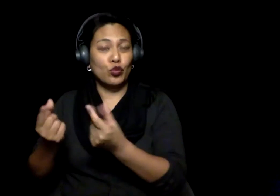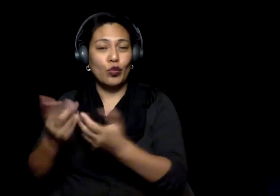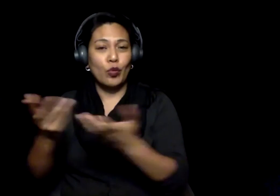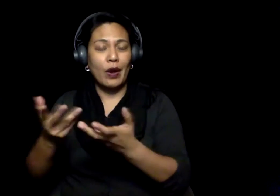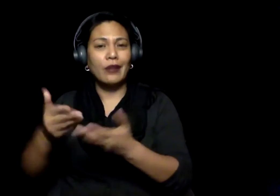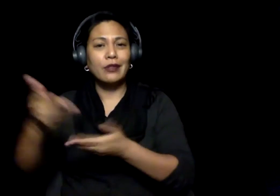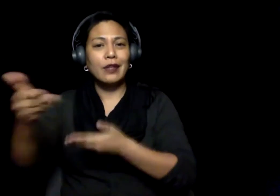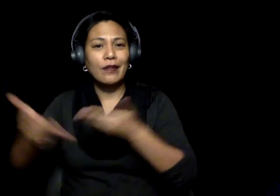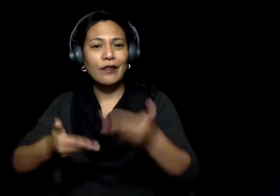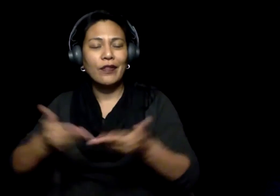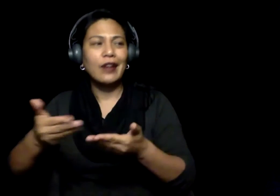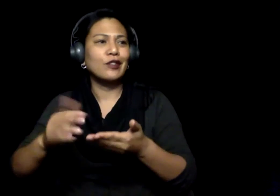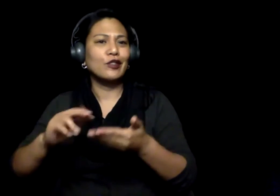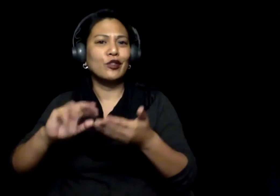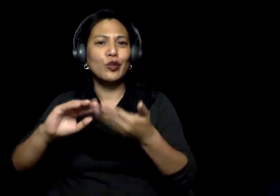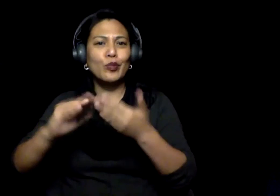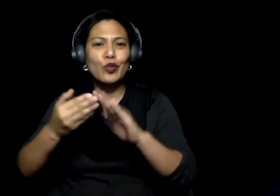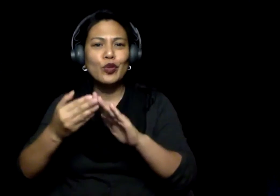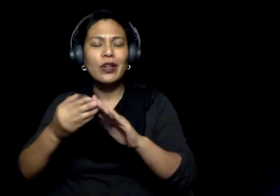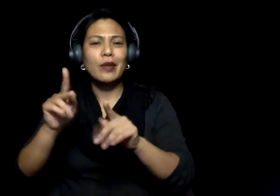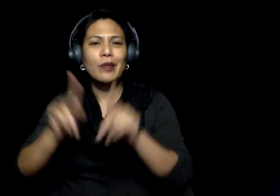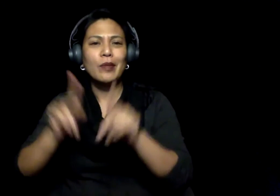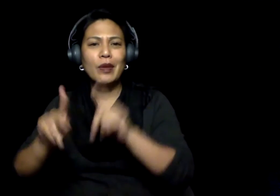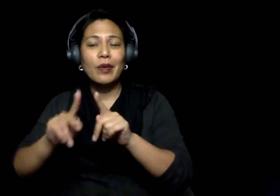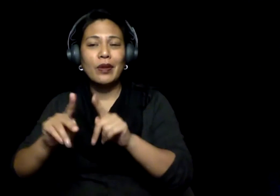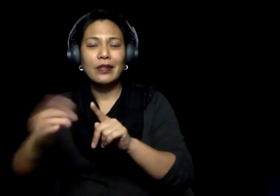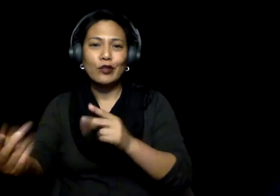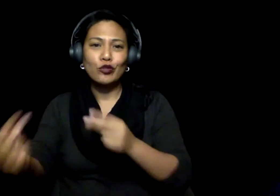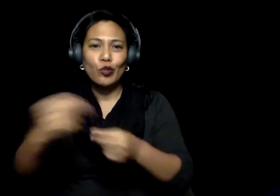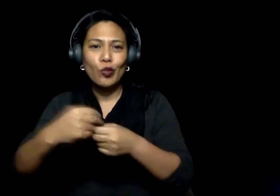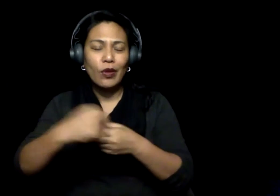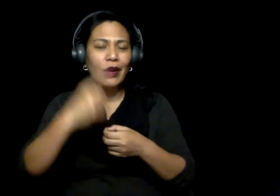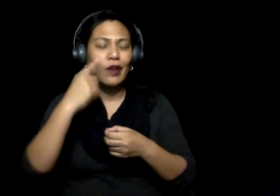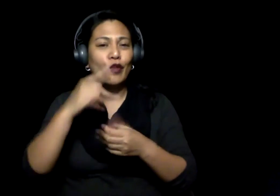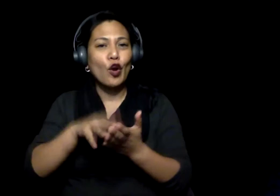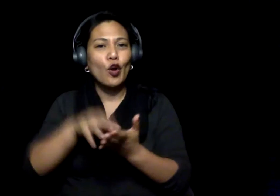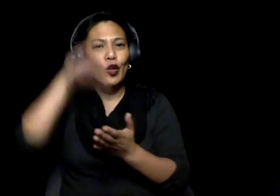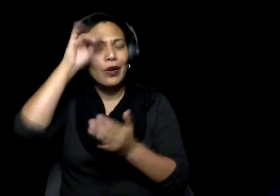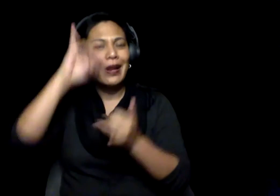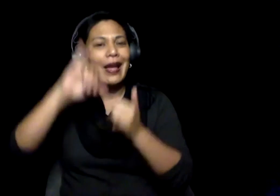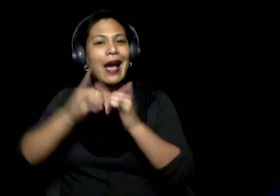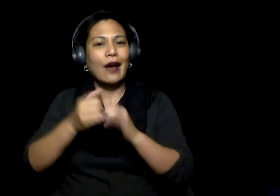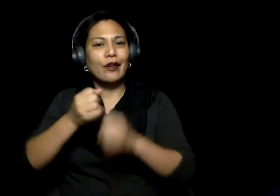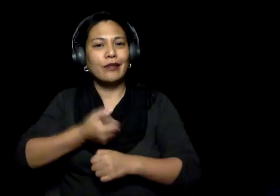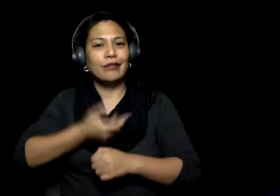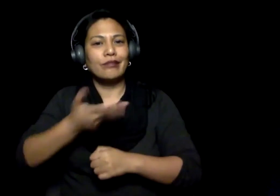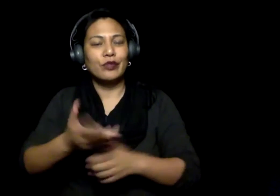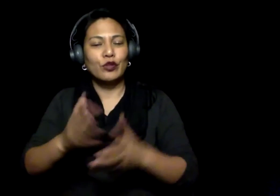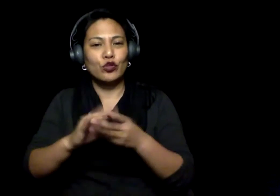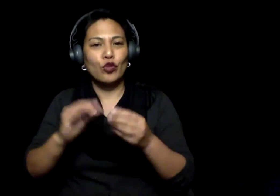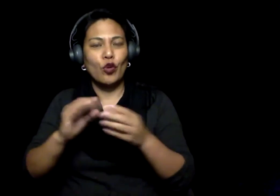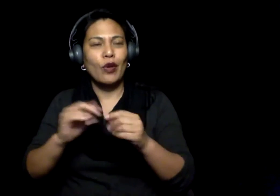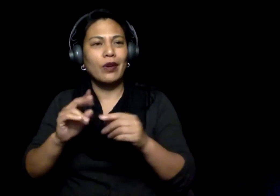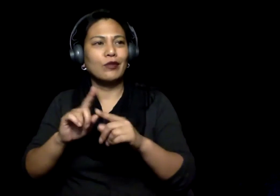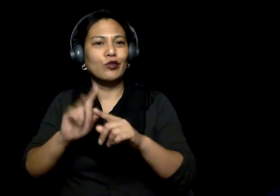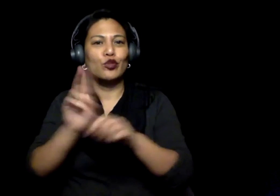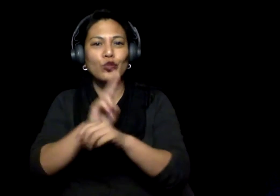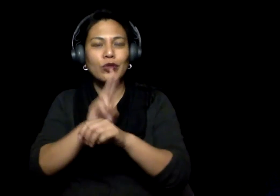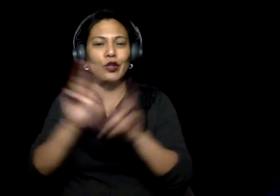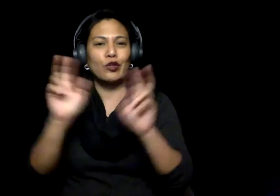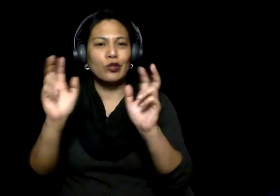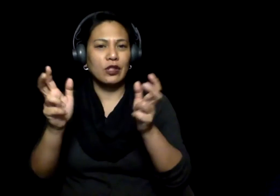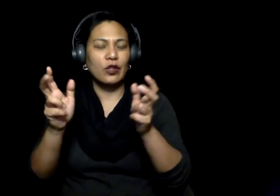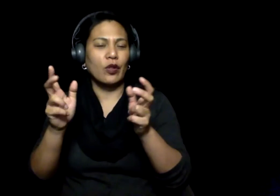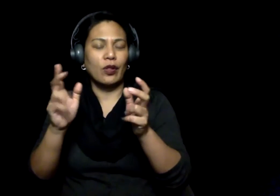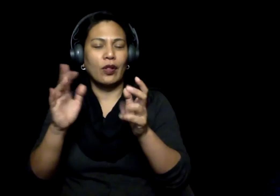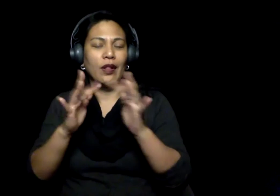learn different digital storytelling methods and to collaboratively create with them